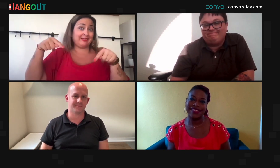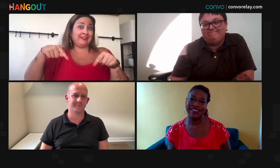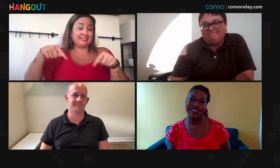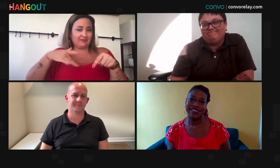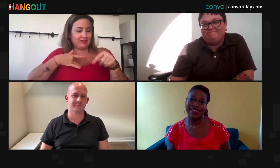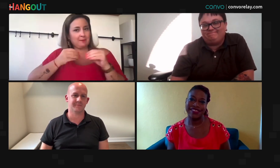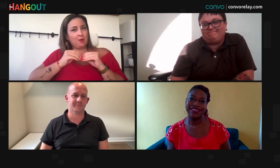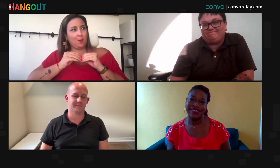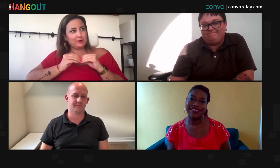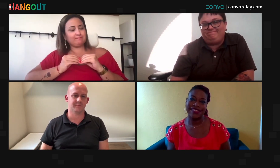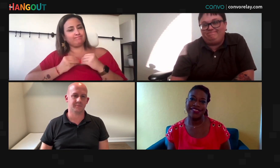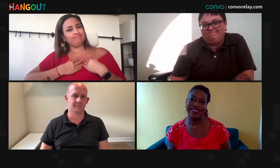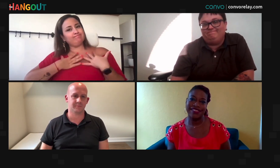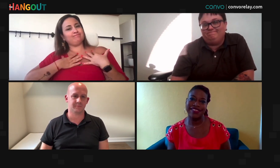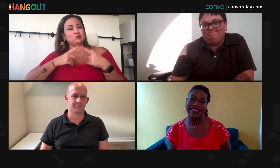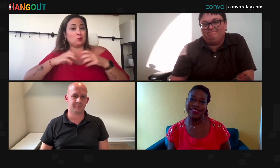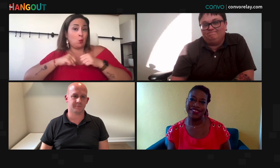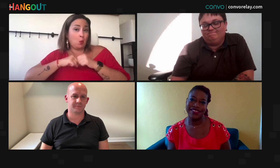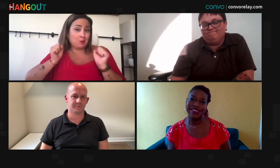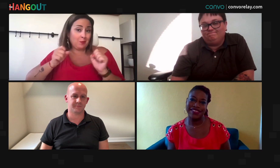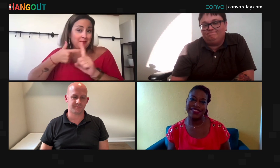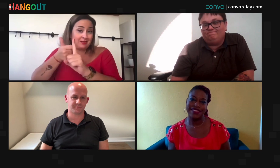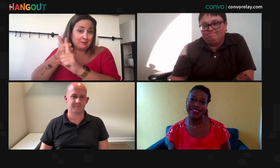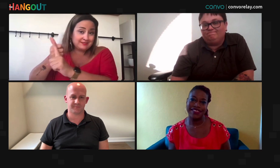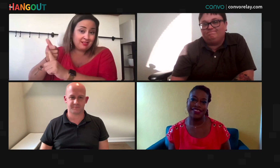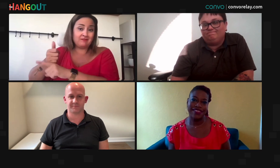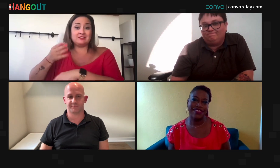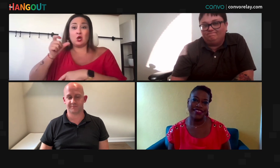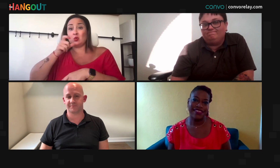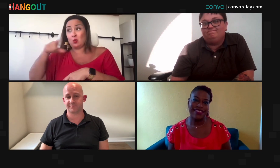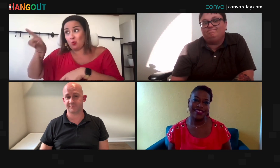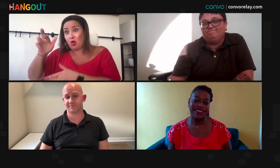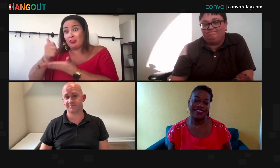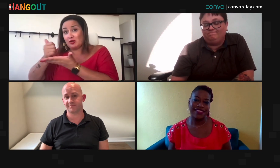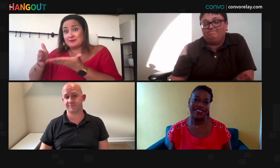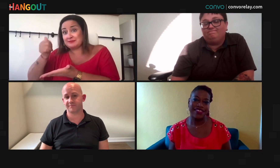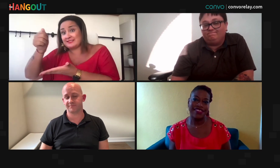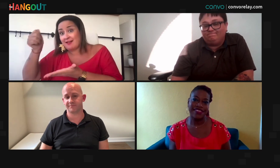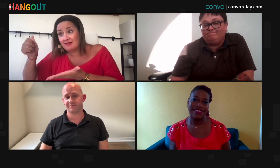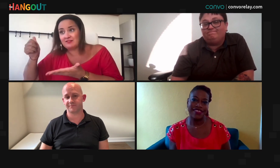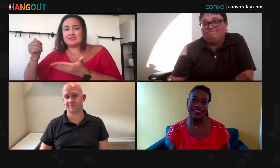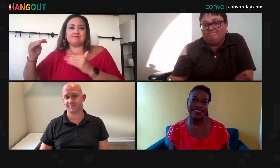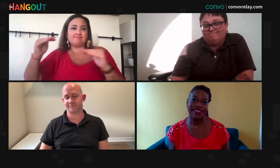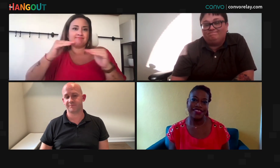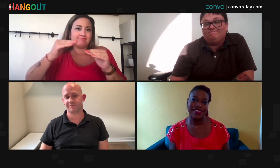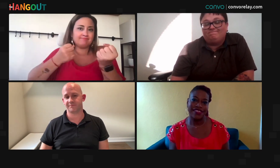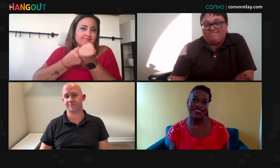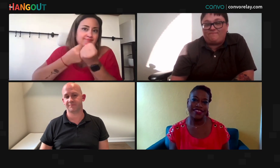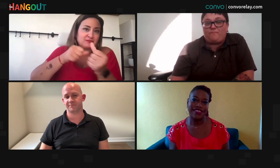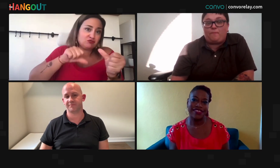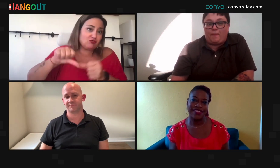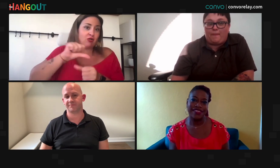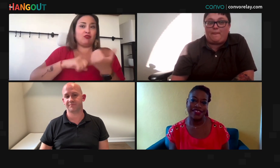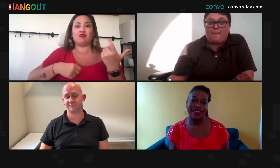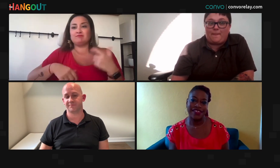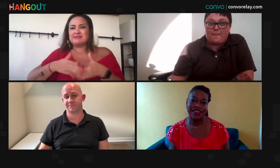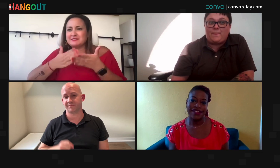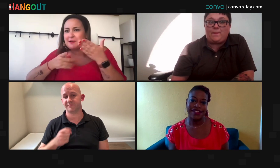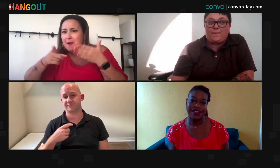that others who are watching this will feel more inspired to disclose some information in regards to themselves. Those who are